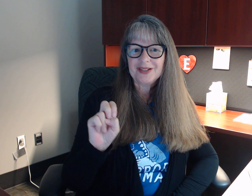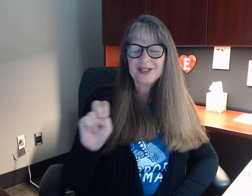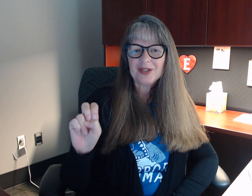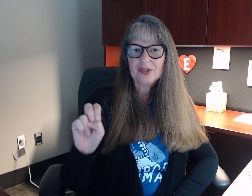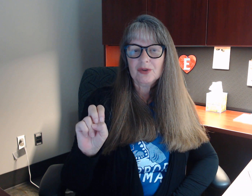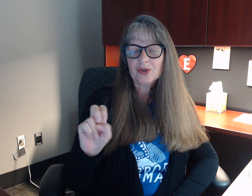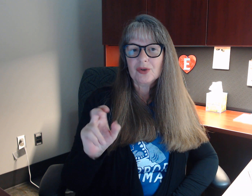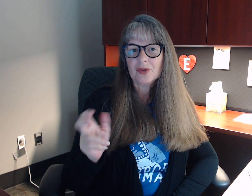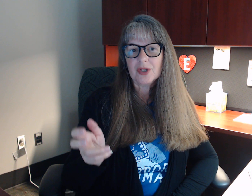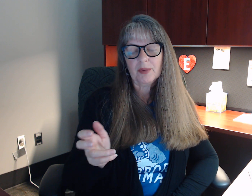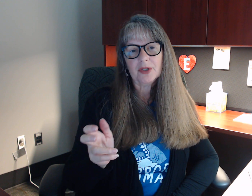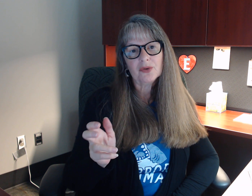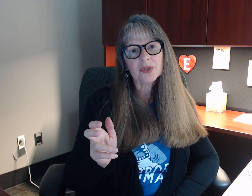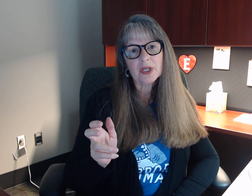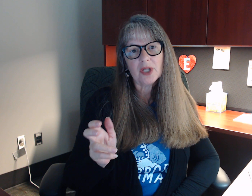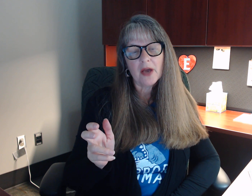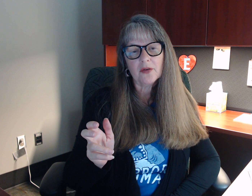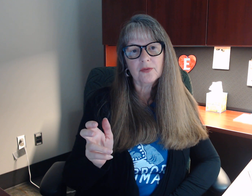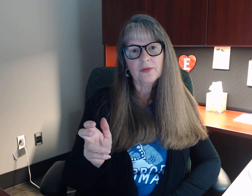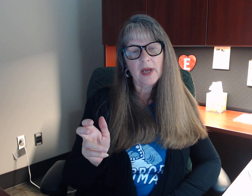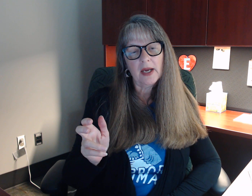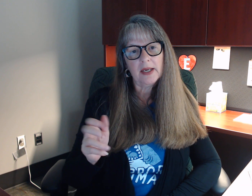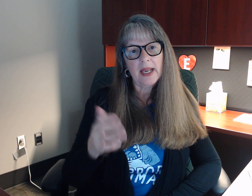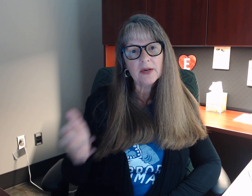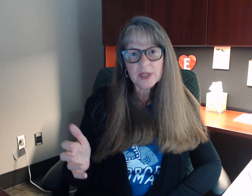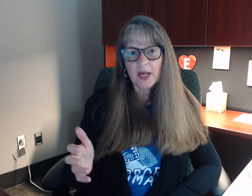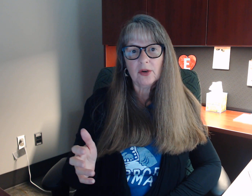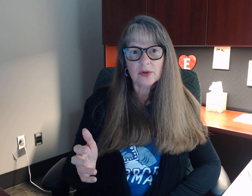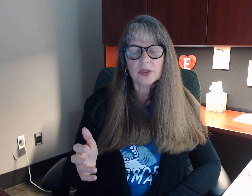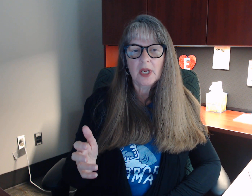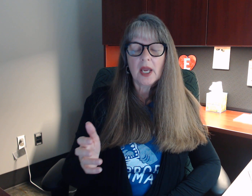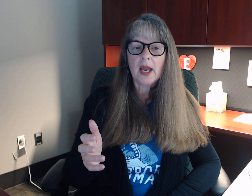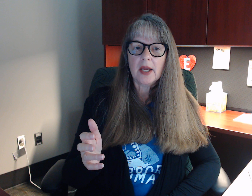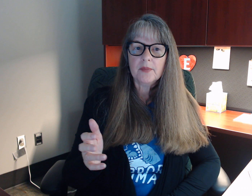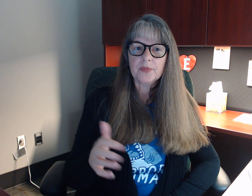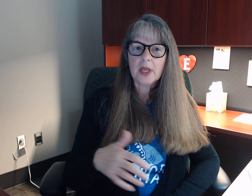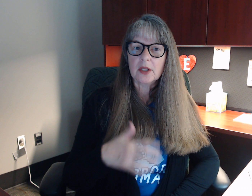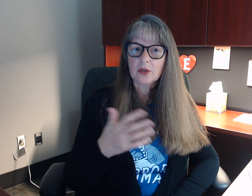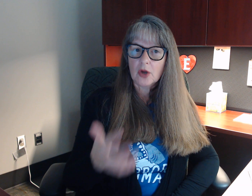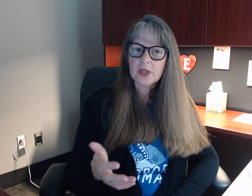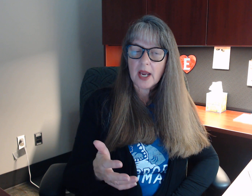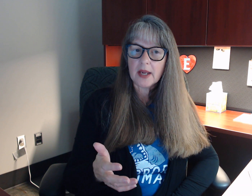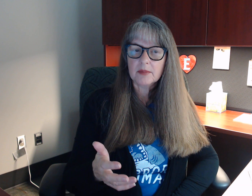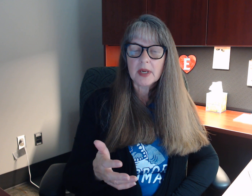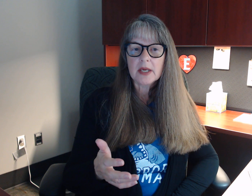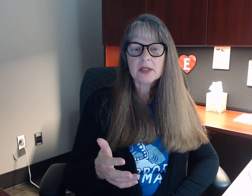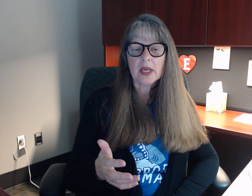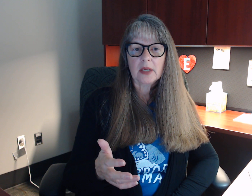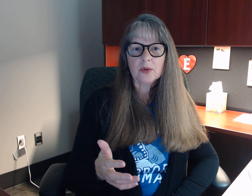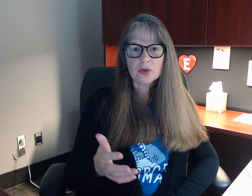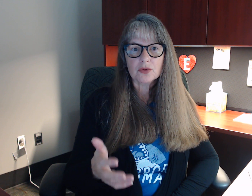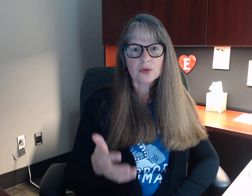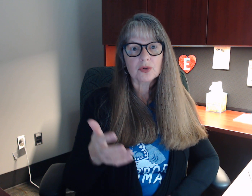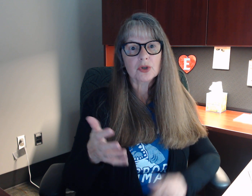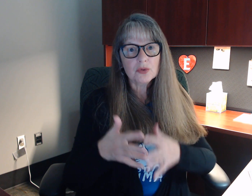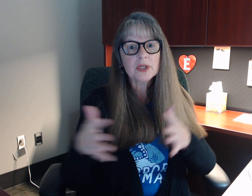to do the double, and you'll see a lot of native signers and long-time sign language users using